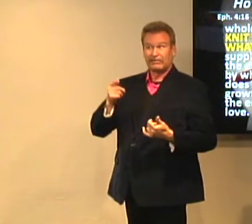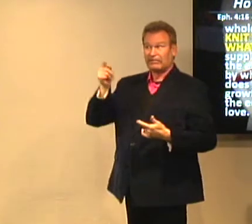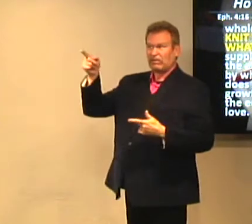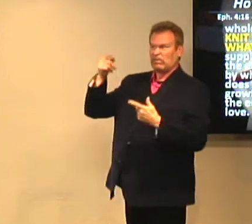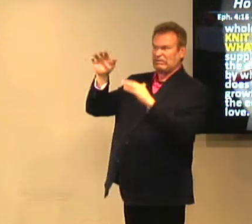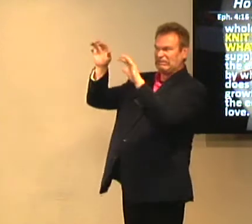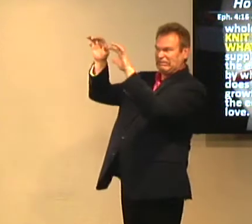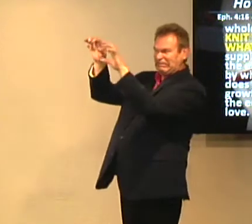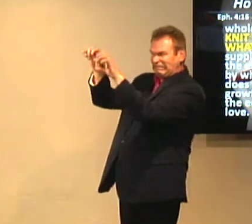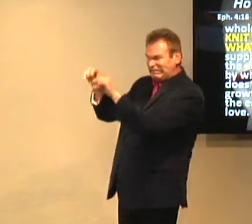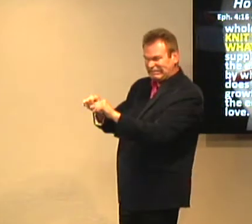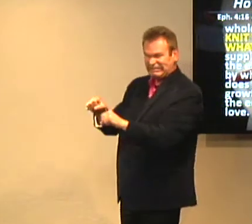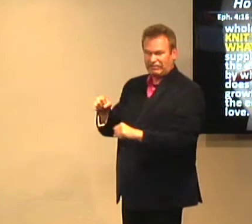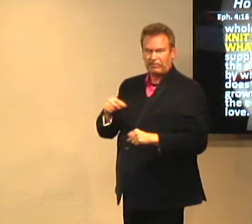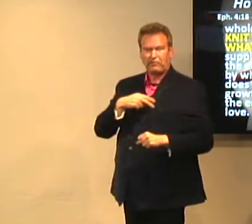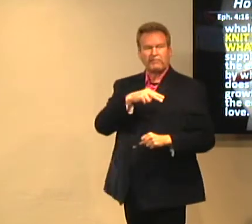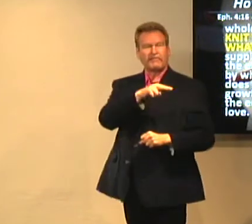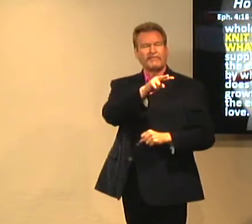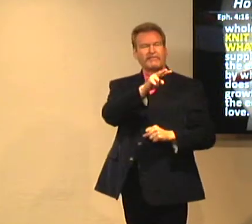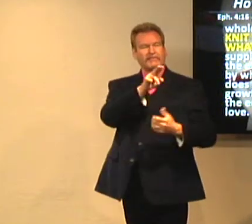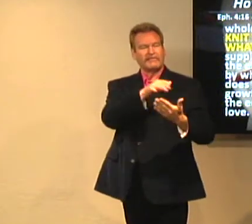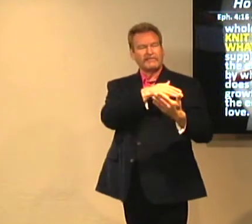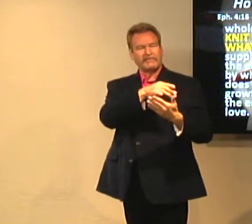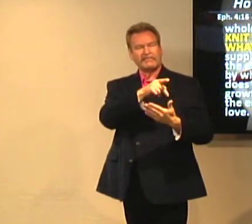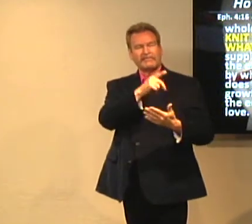They're against him, trying to destroy Trump.